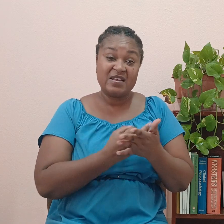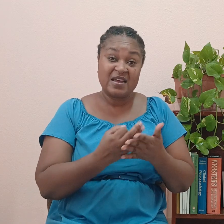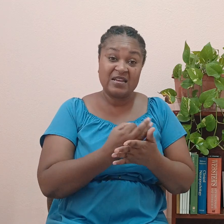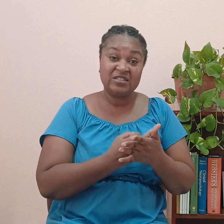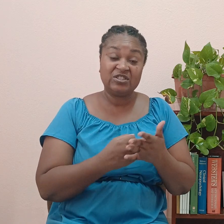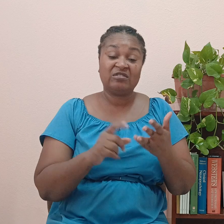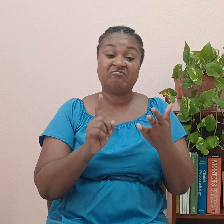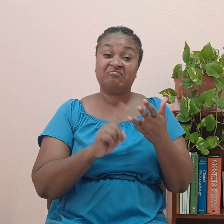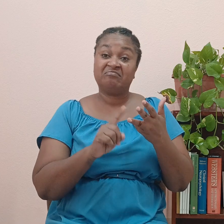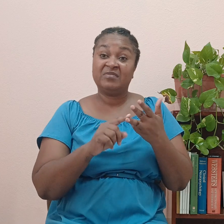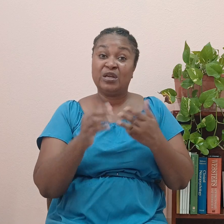spiritual,